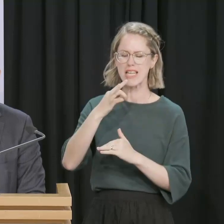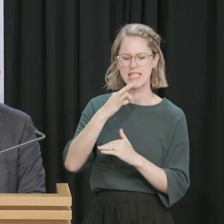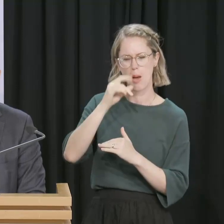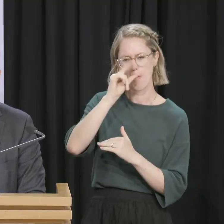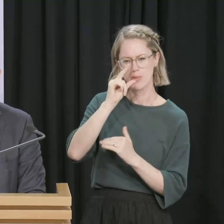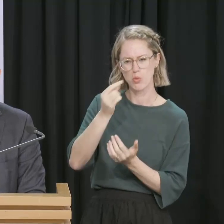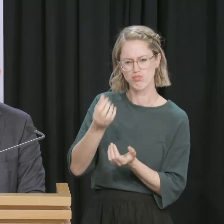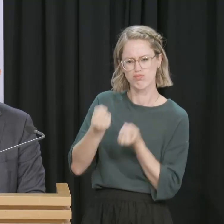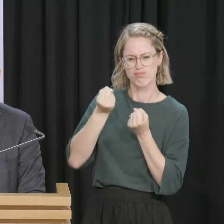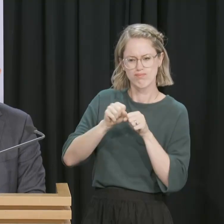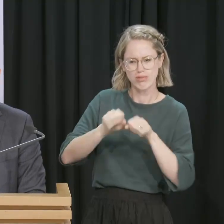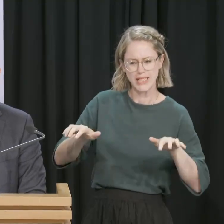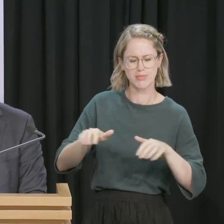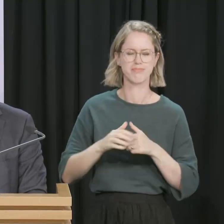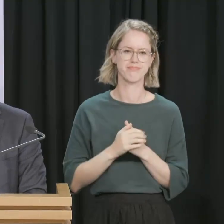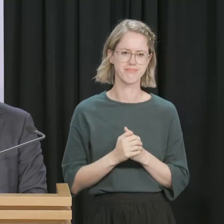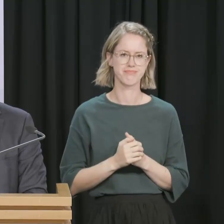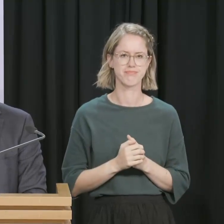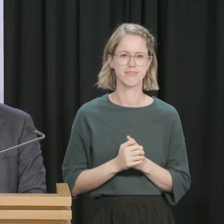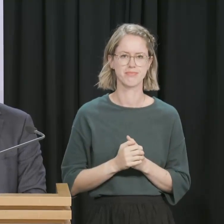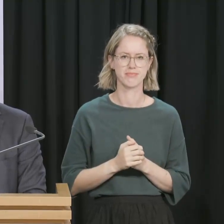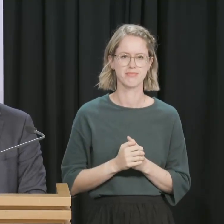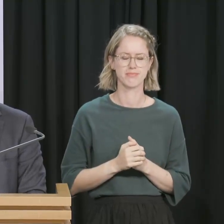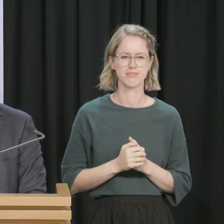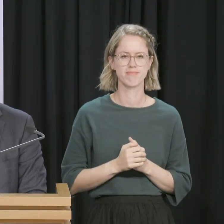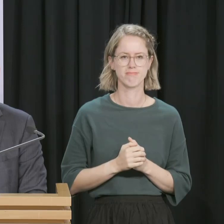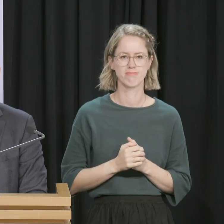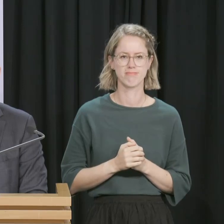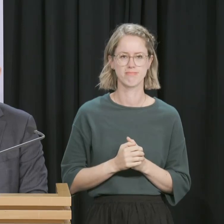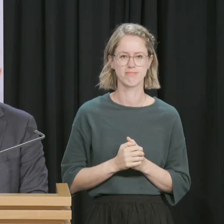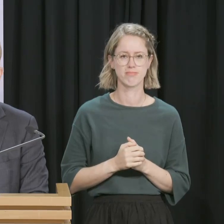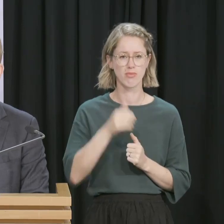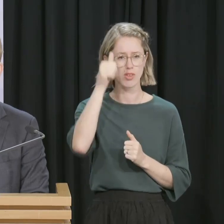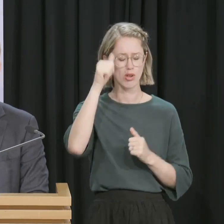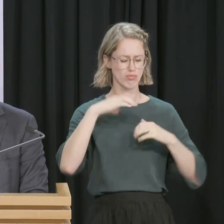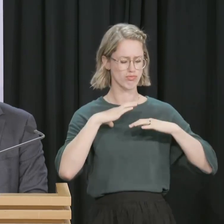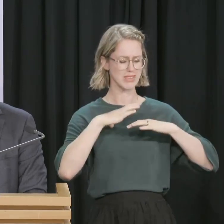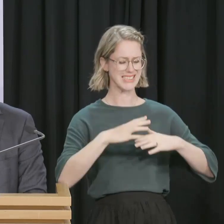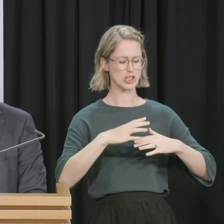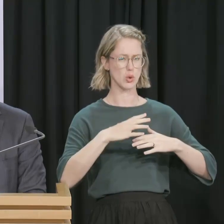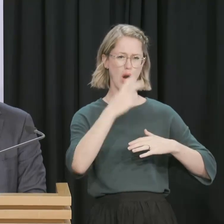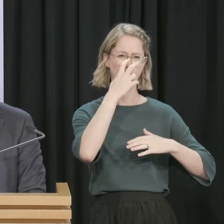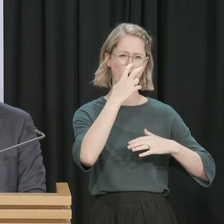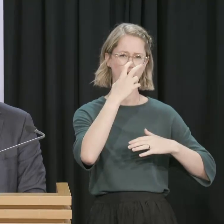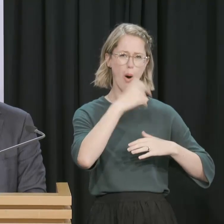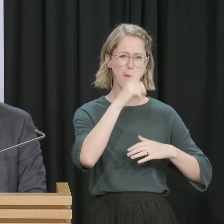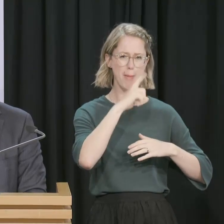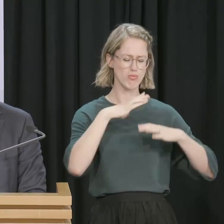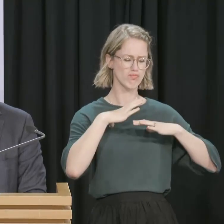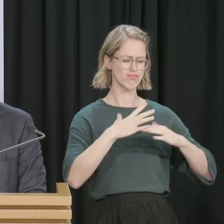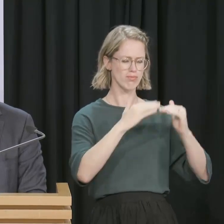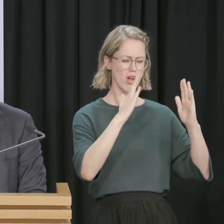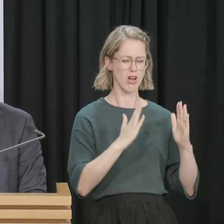occurred. We've seen the devastating impact that outbreaks in residential care facilities can have here